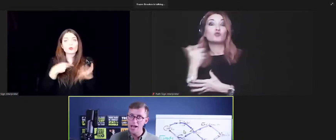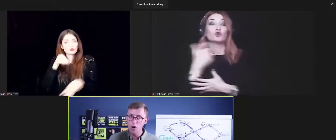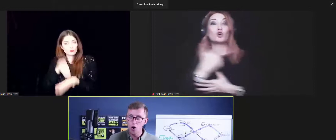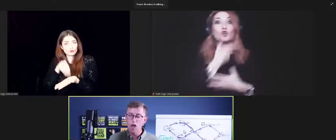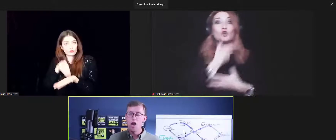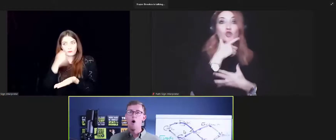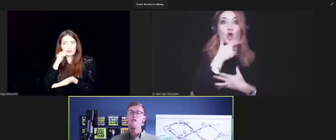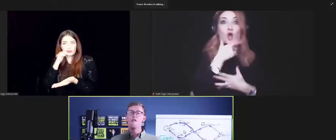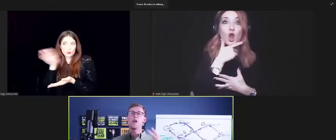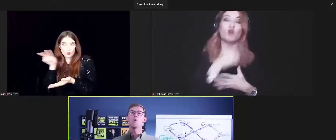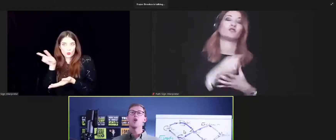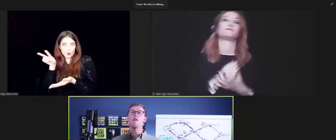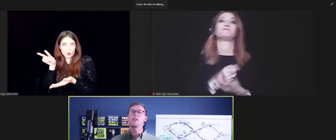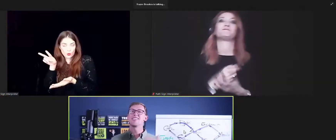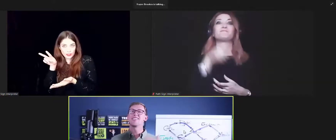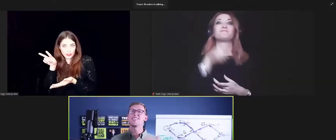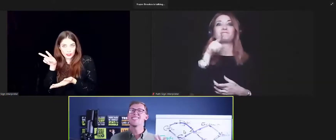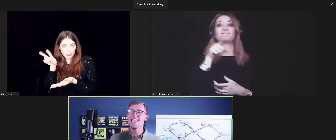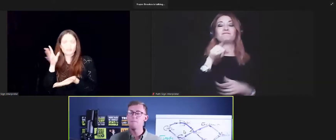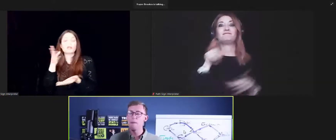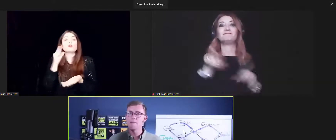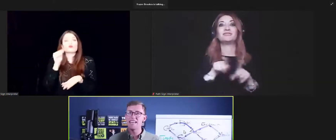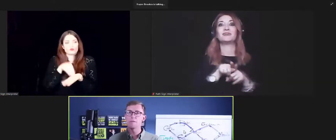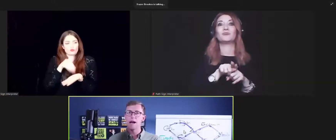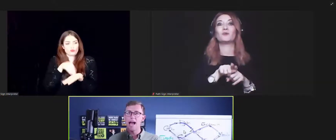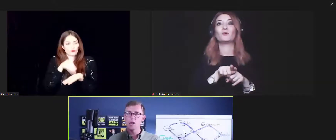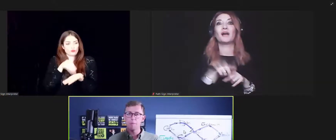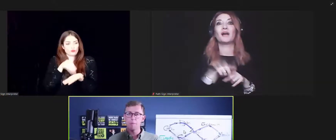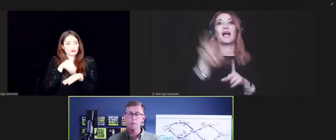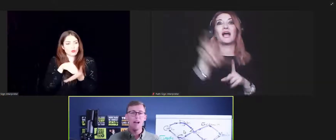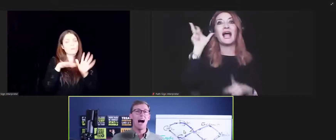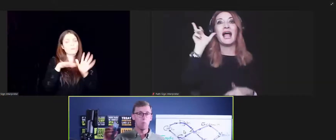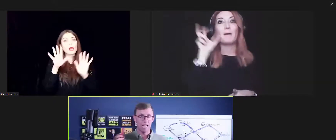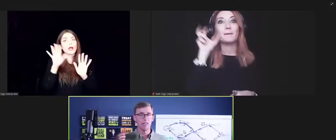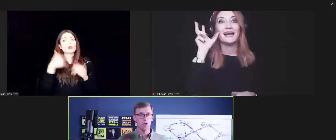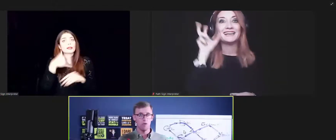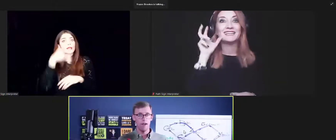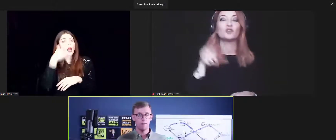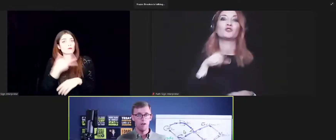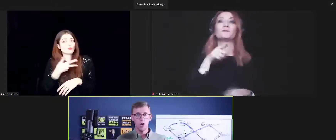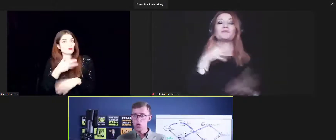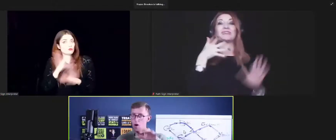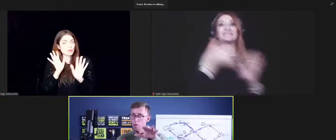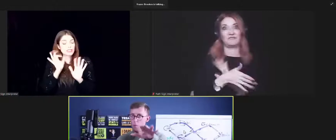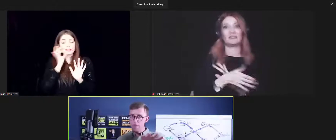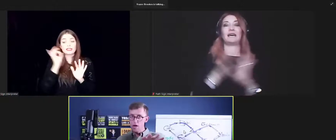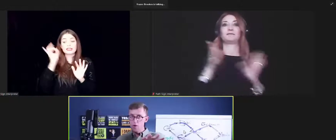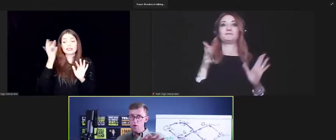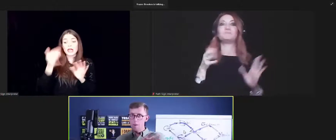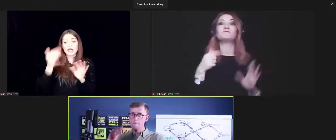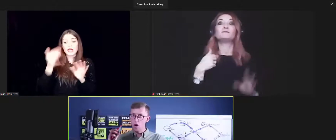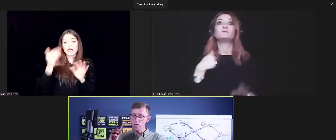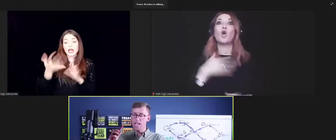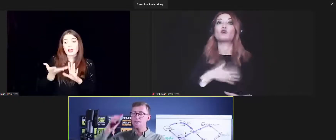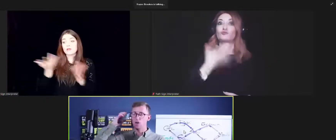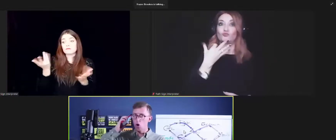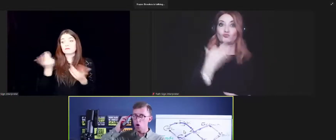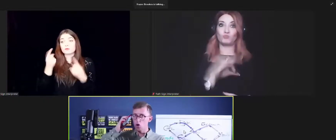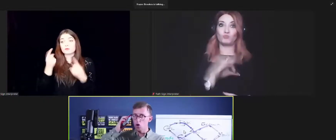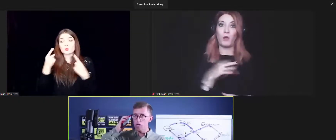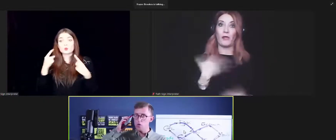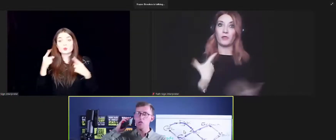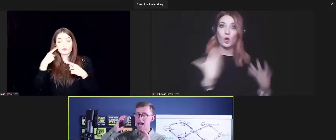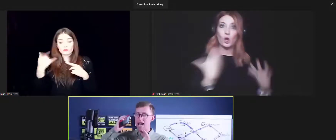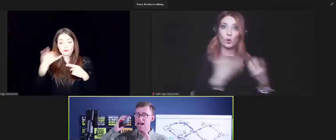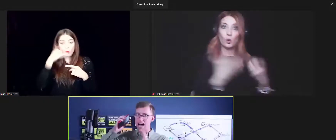3-way call, or if it goes off because a team member needs my help, I will answer it. So I'm with you, but if the call